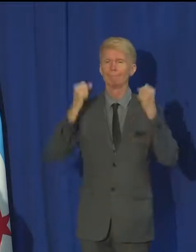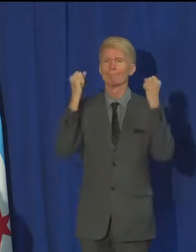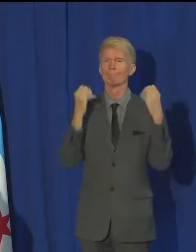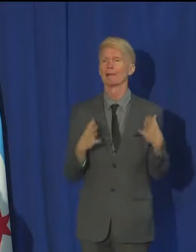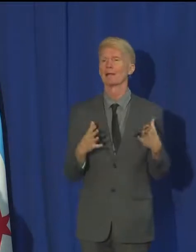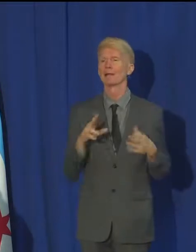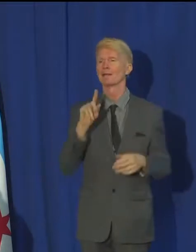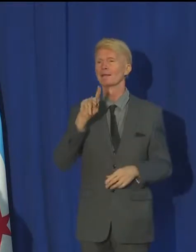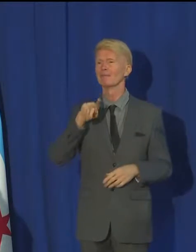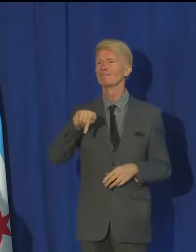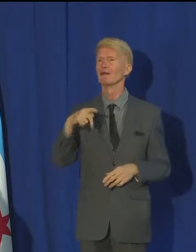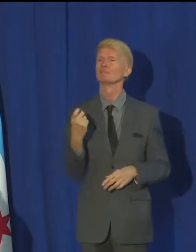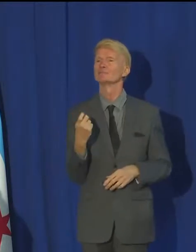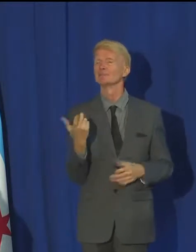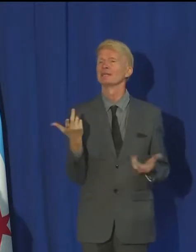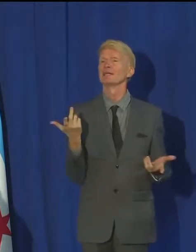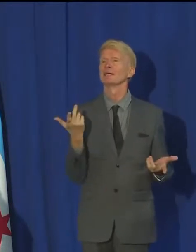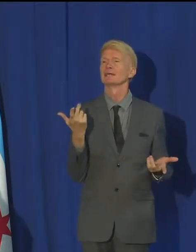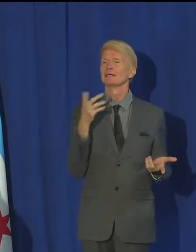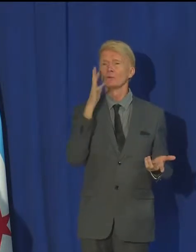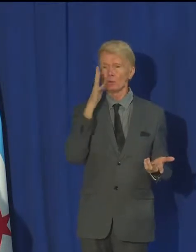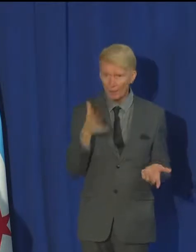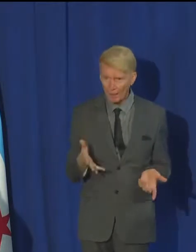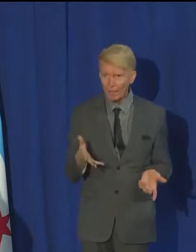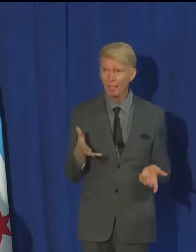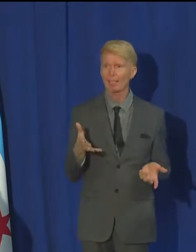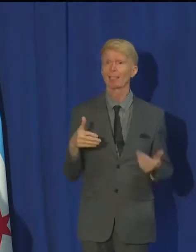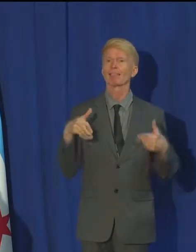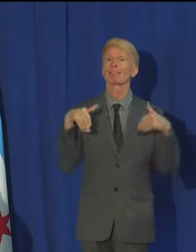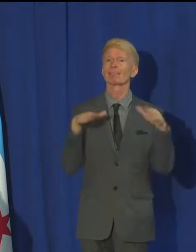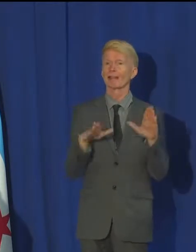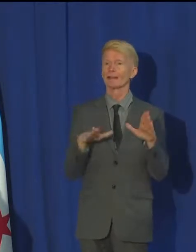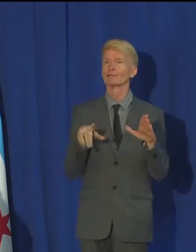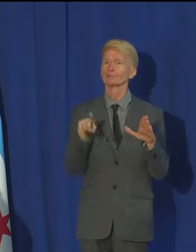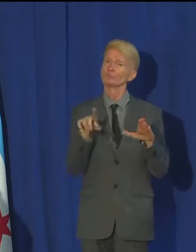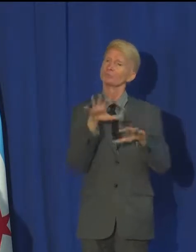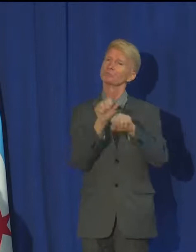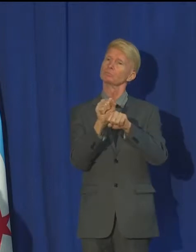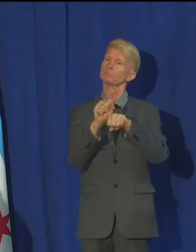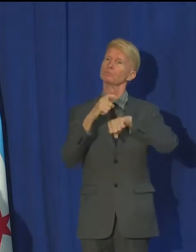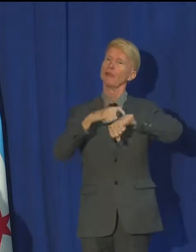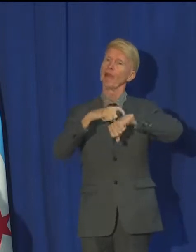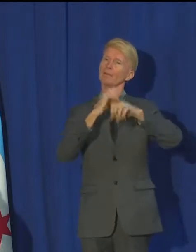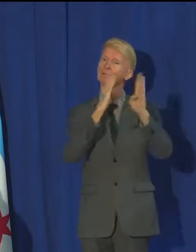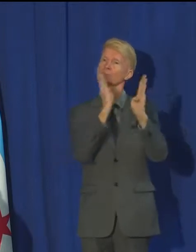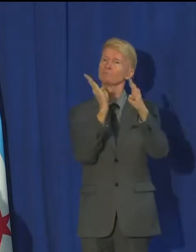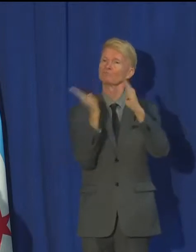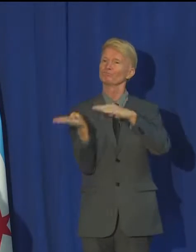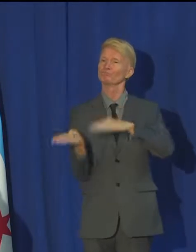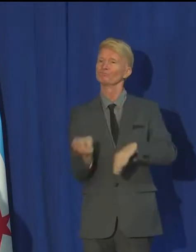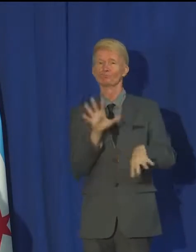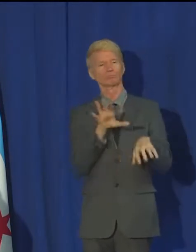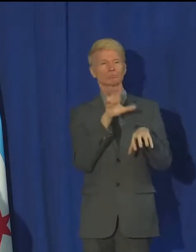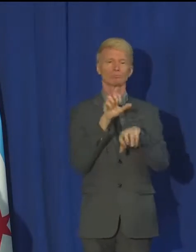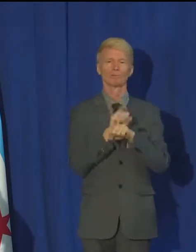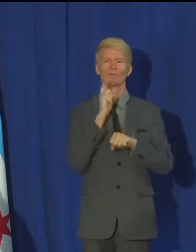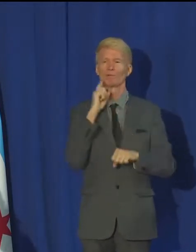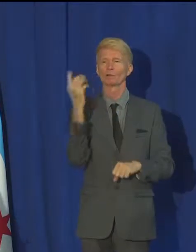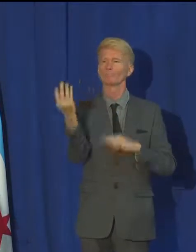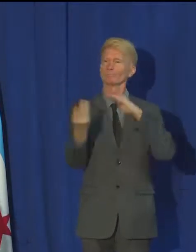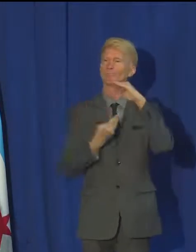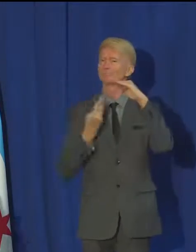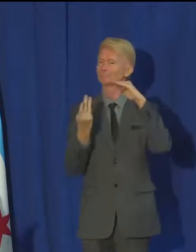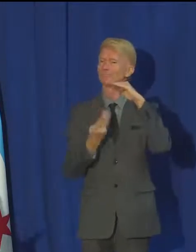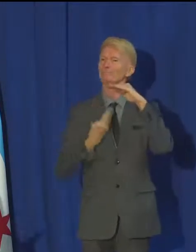pharmacies will let you make an actual time of appointment for a flu shot, and they are set up to be